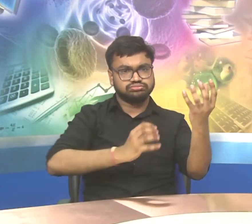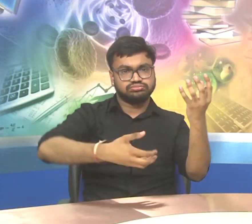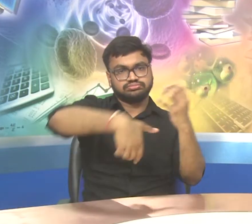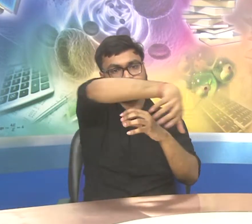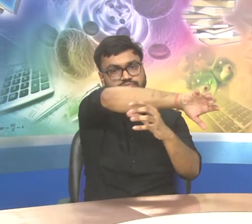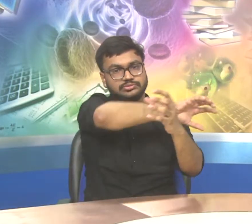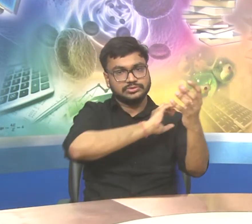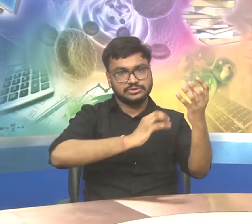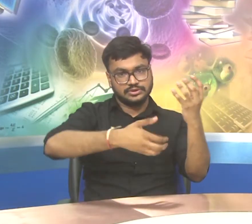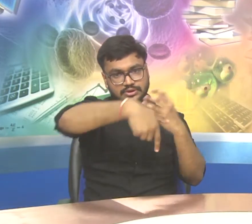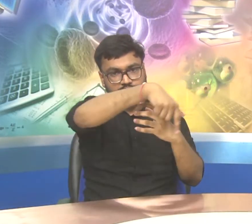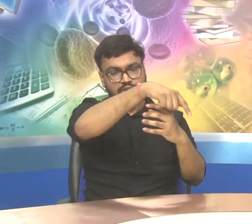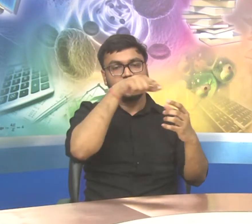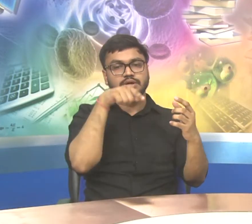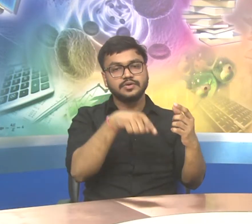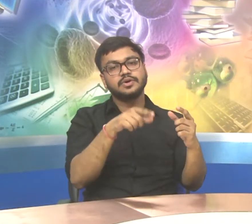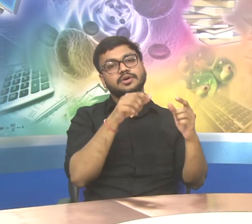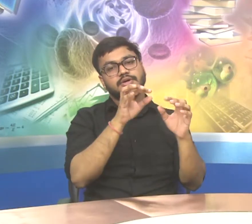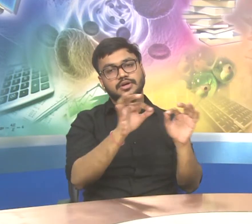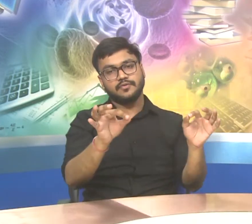make its conditions very harsh.